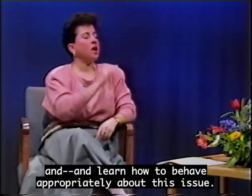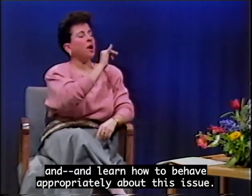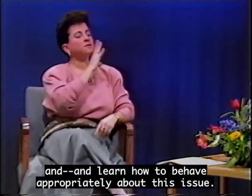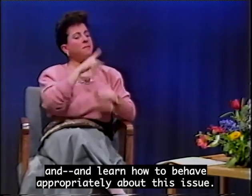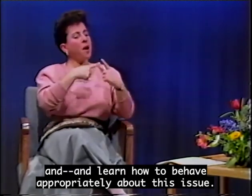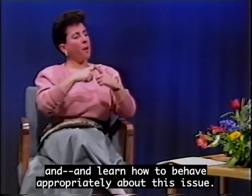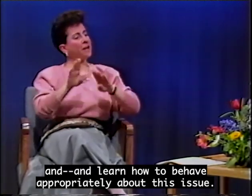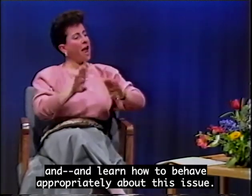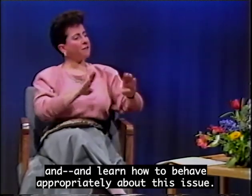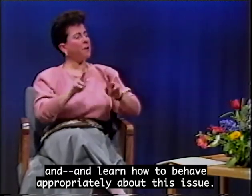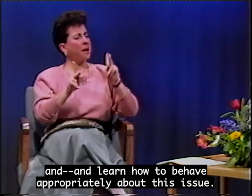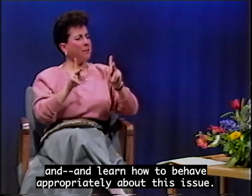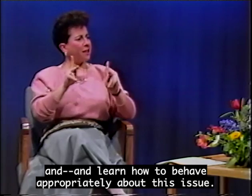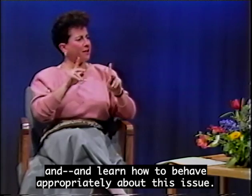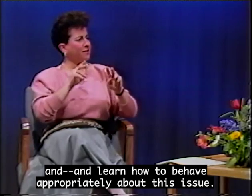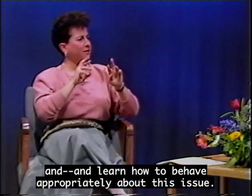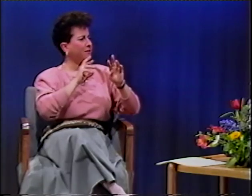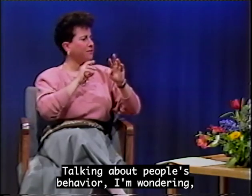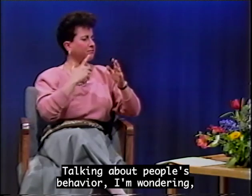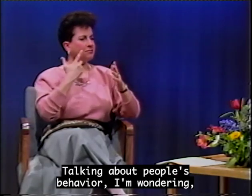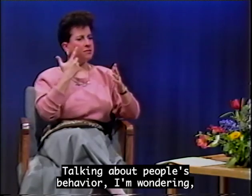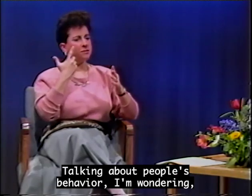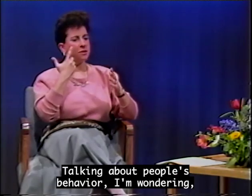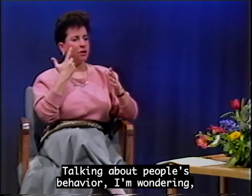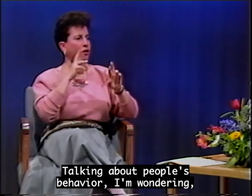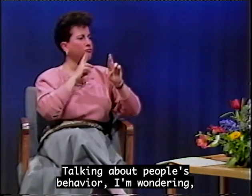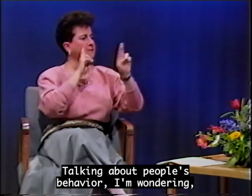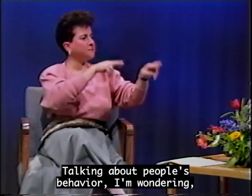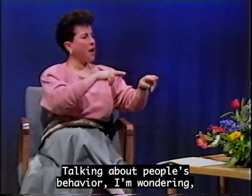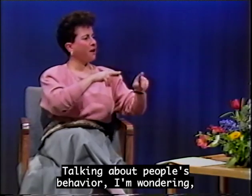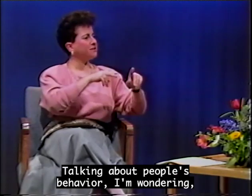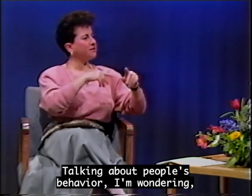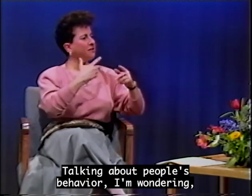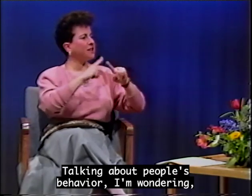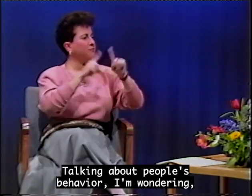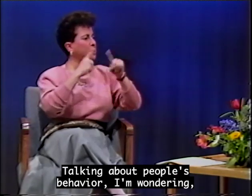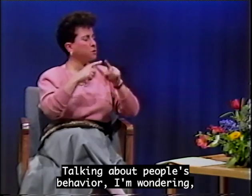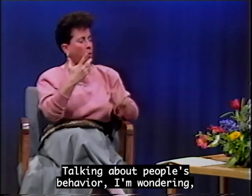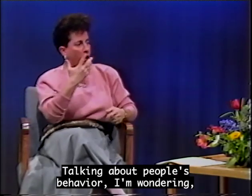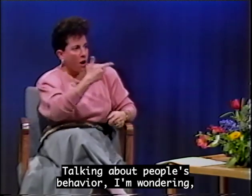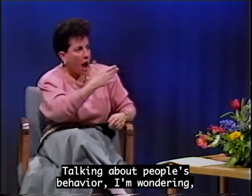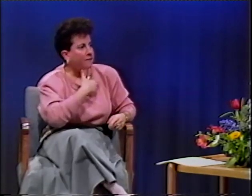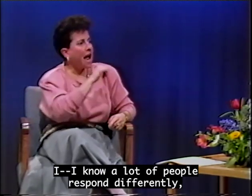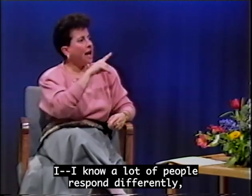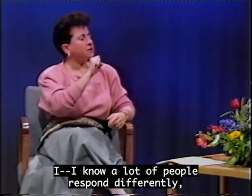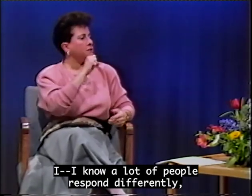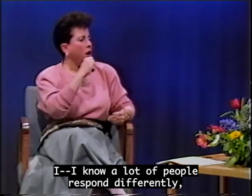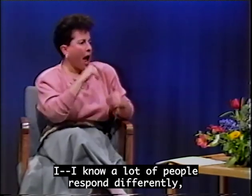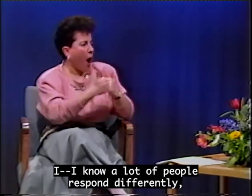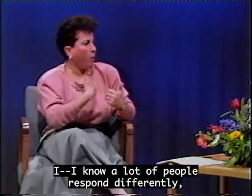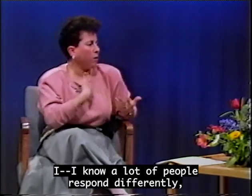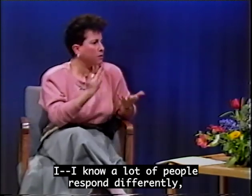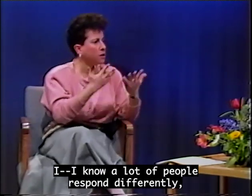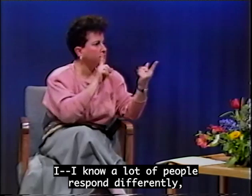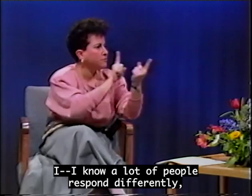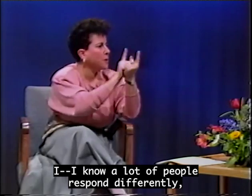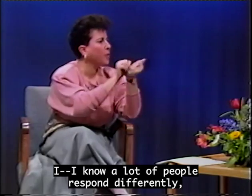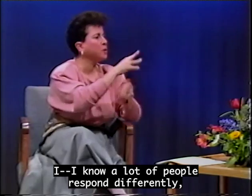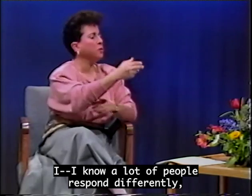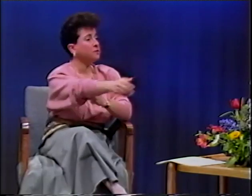appropriately about this issue. Talking about people's behavior, I'm wondering, I know a lot of people respond differently, and a